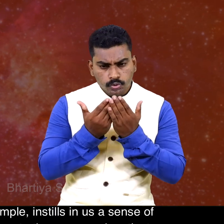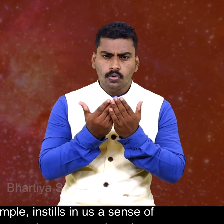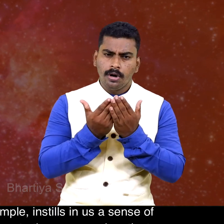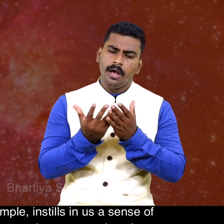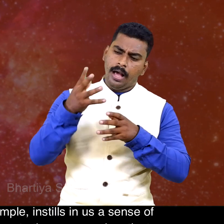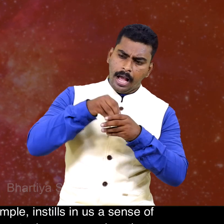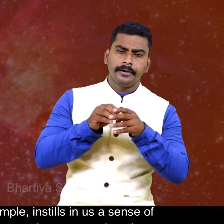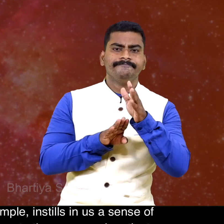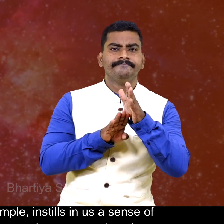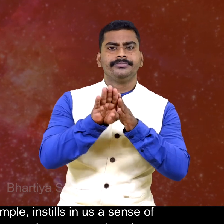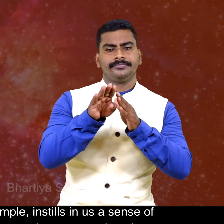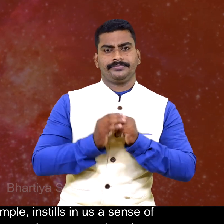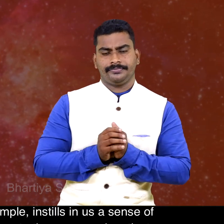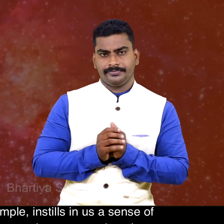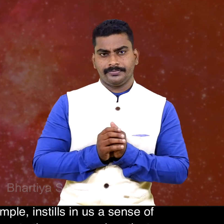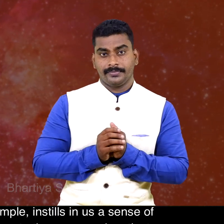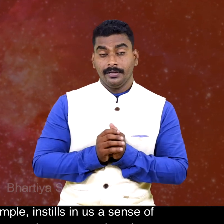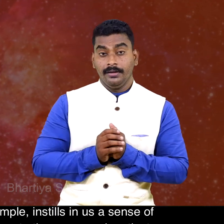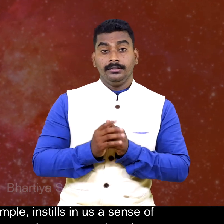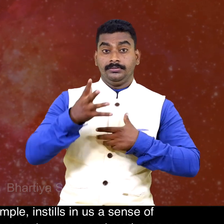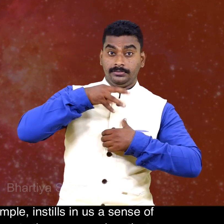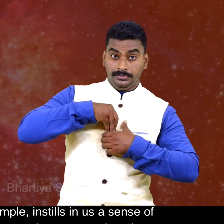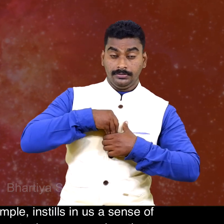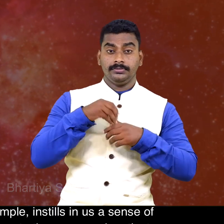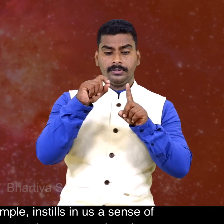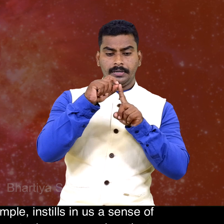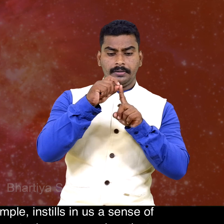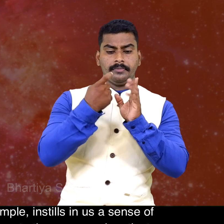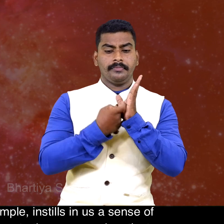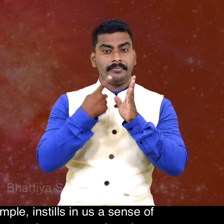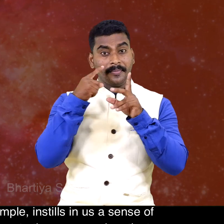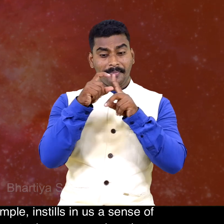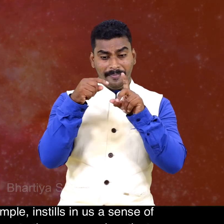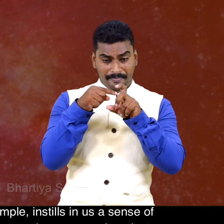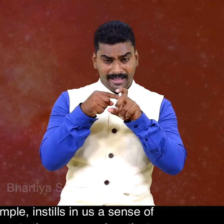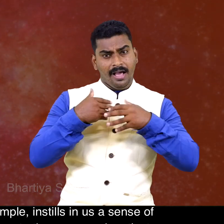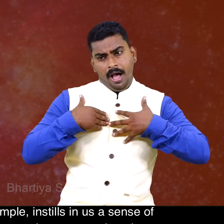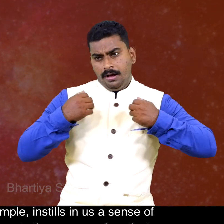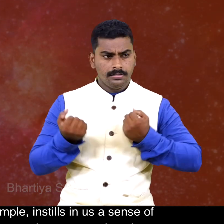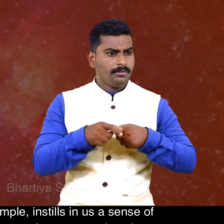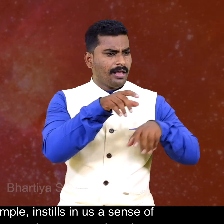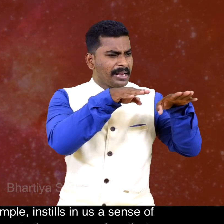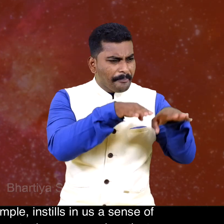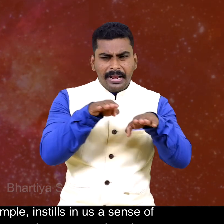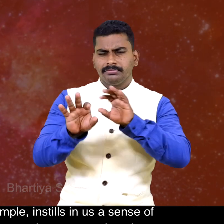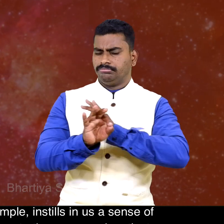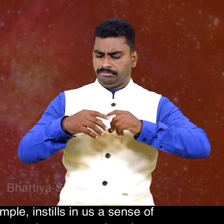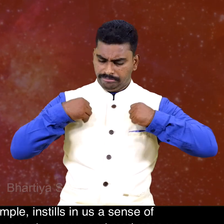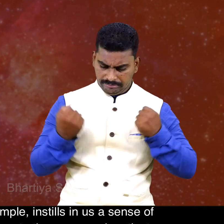example, instills in us a sense of belongingness to the group and motivates us